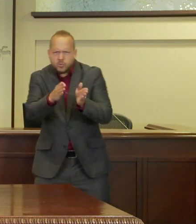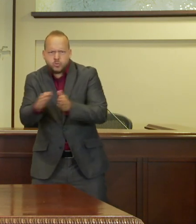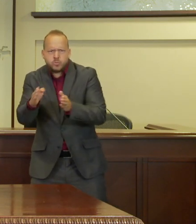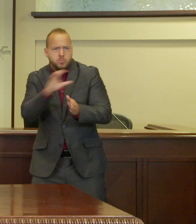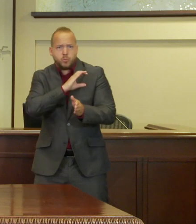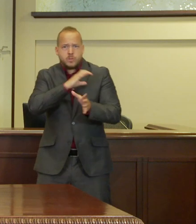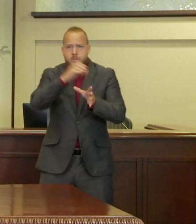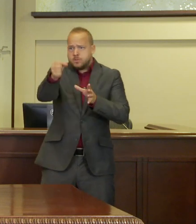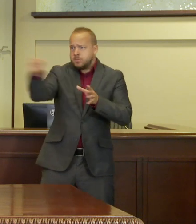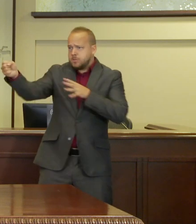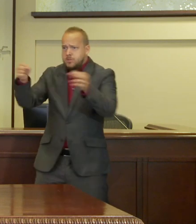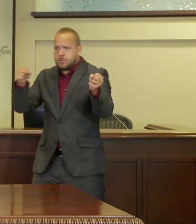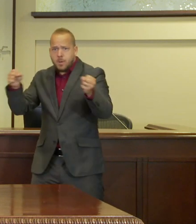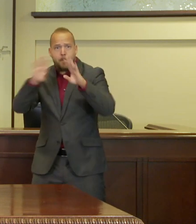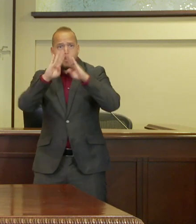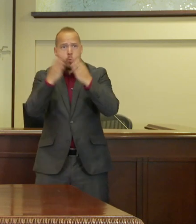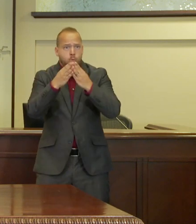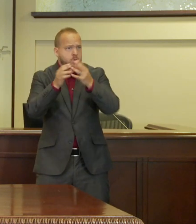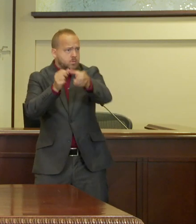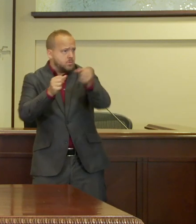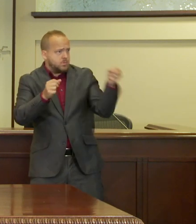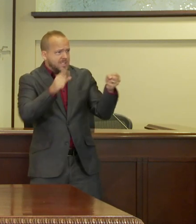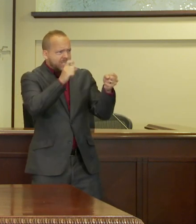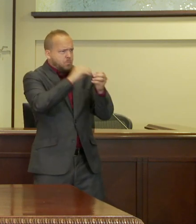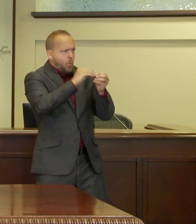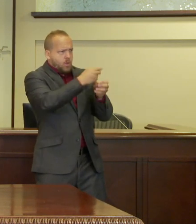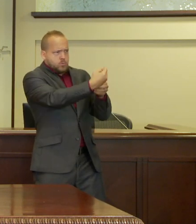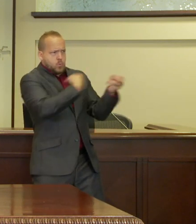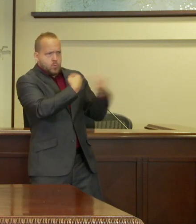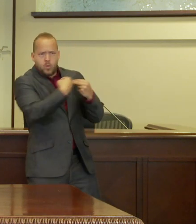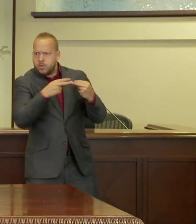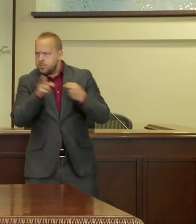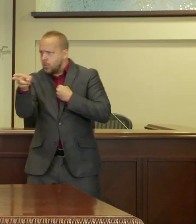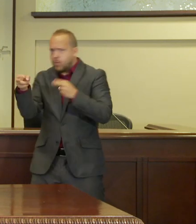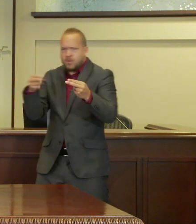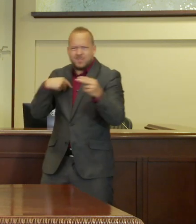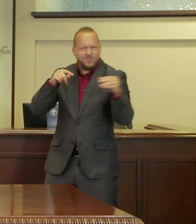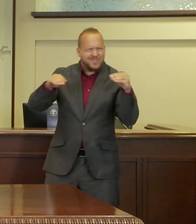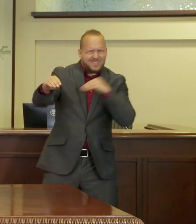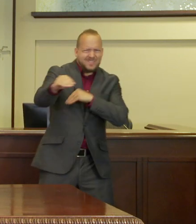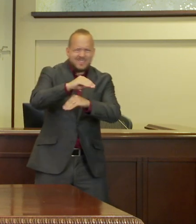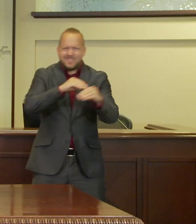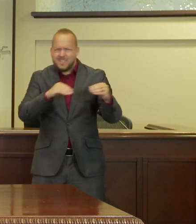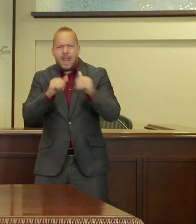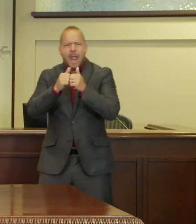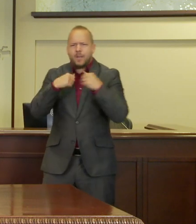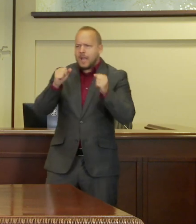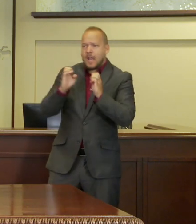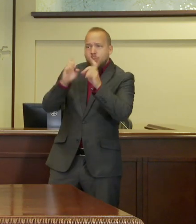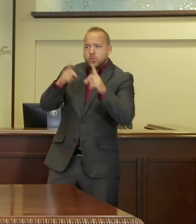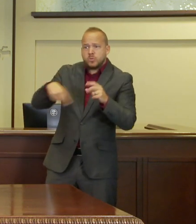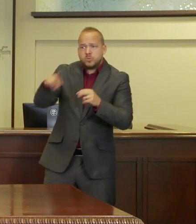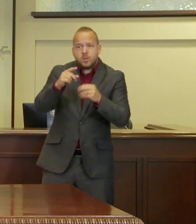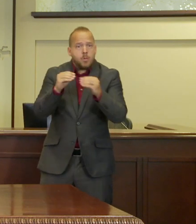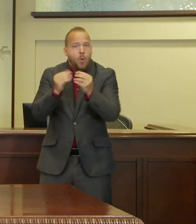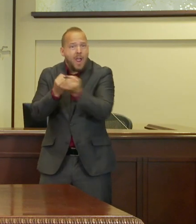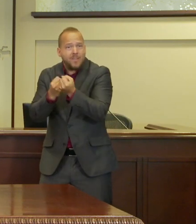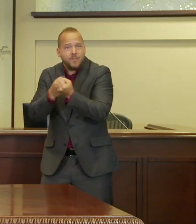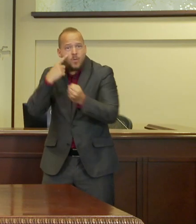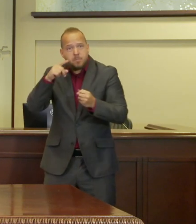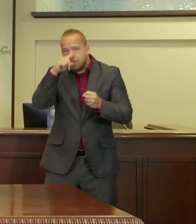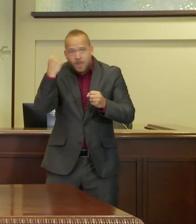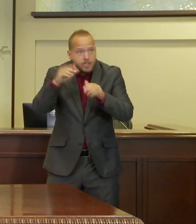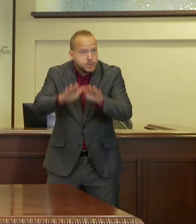bureau and supporting the education and nurturing of Black children in our community. But we've also looked at